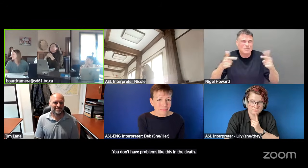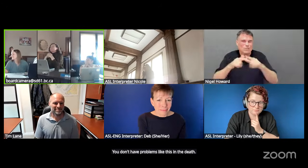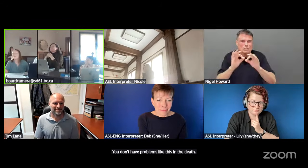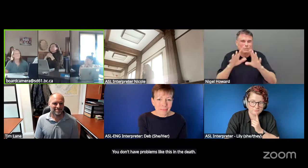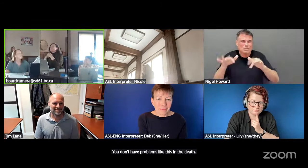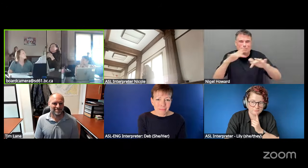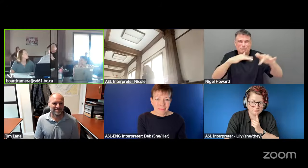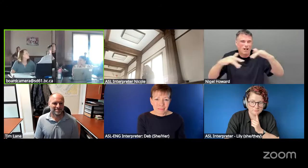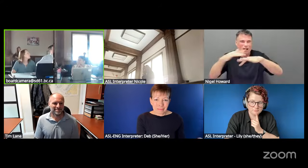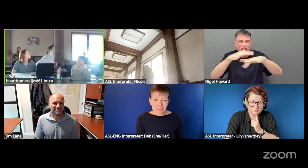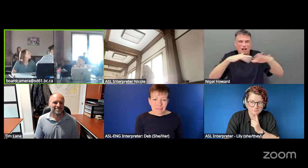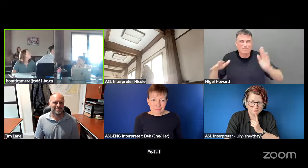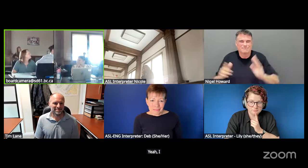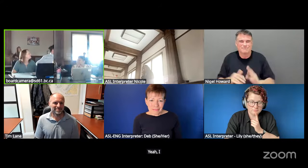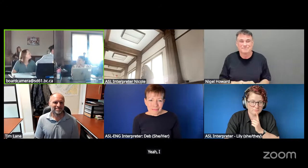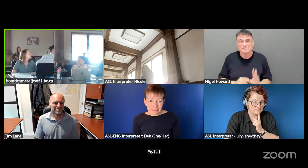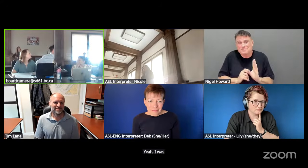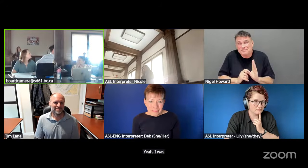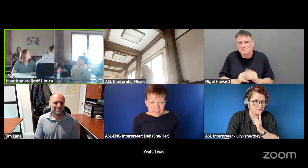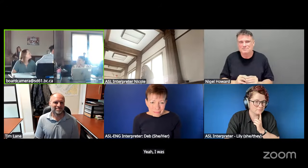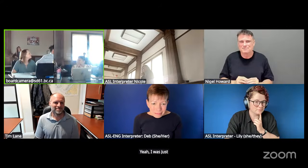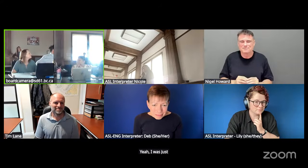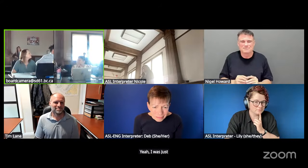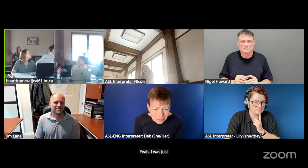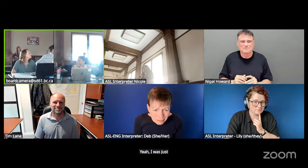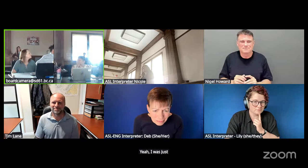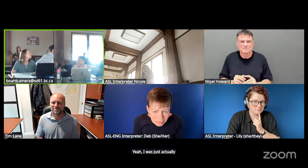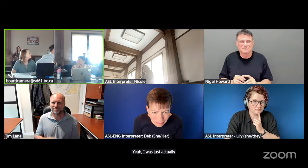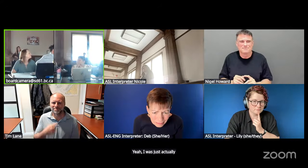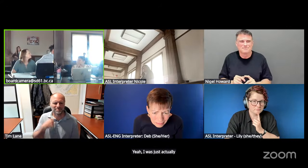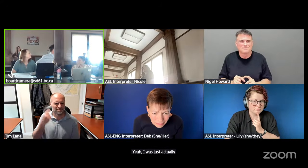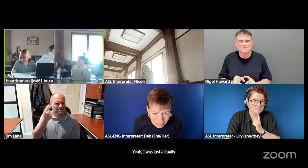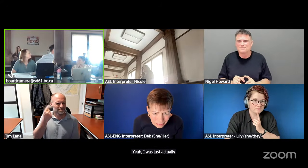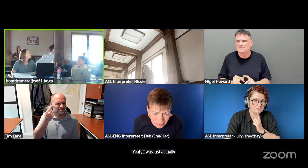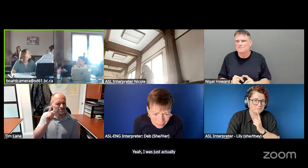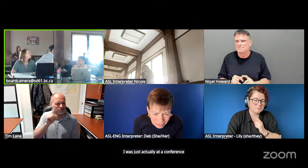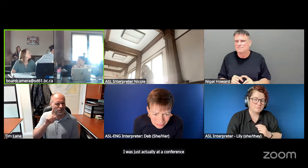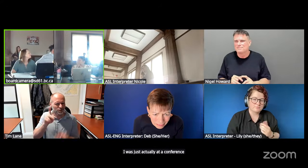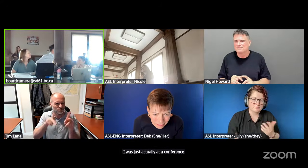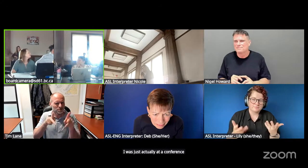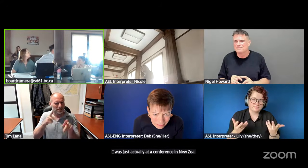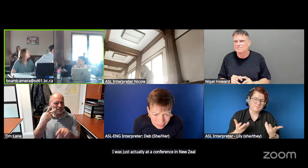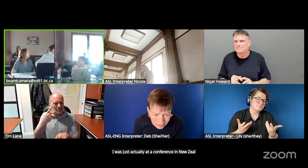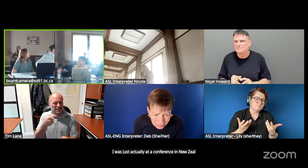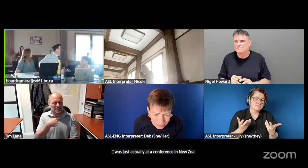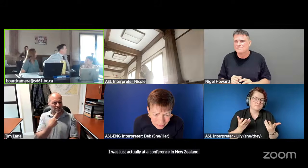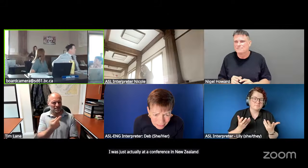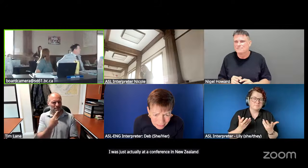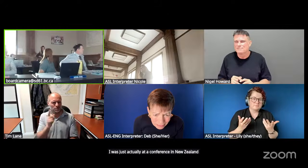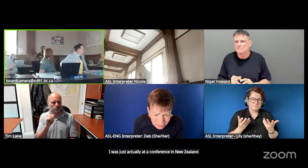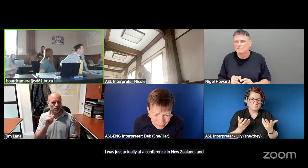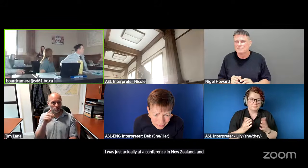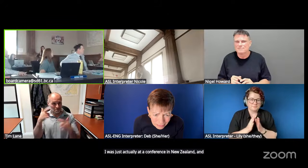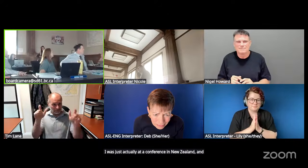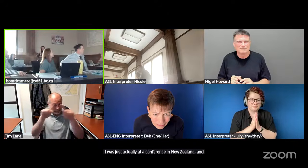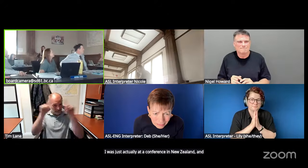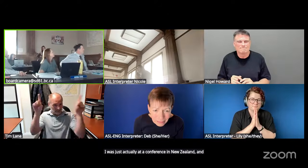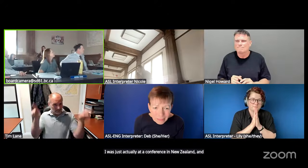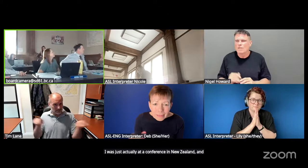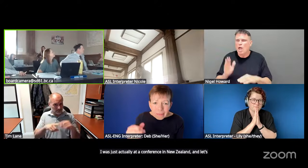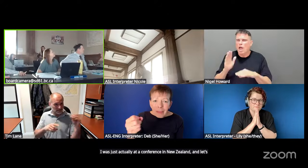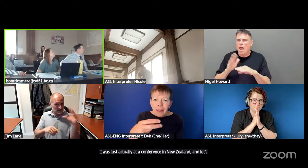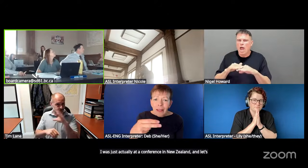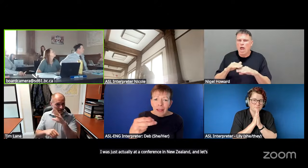Yeah, and I was just actually at a conference in New Zealand, and this kind of stuff didn't come